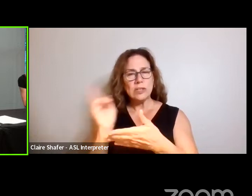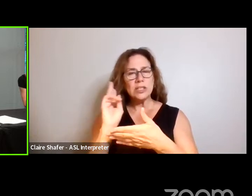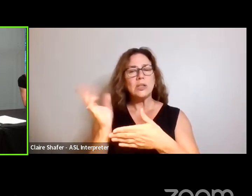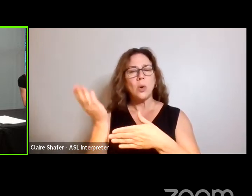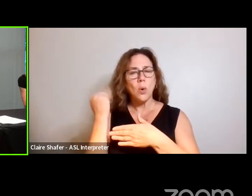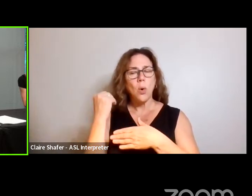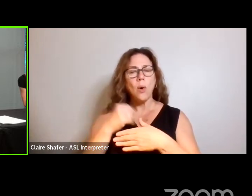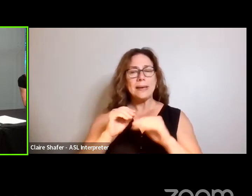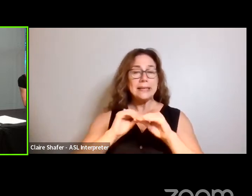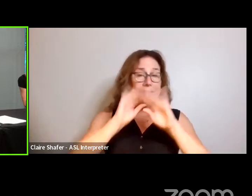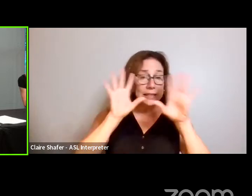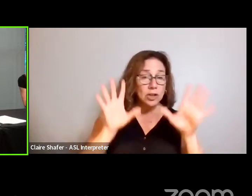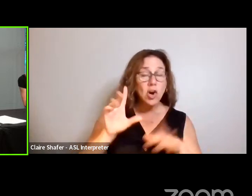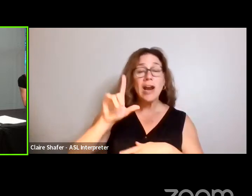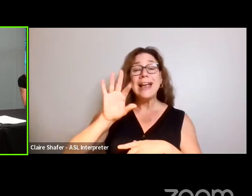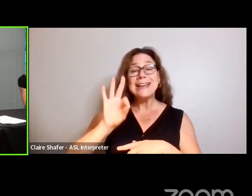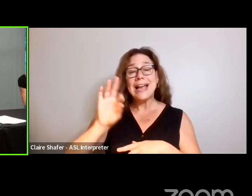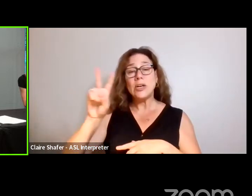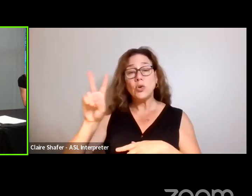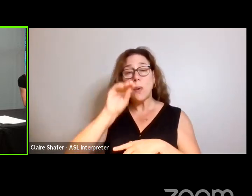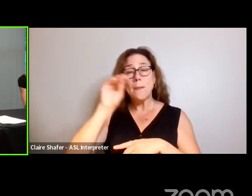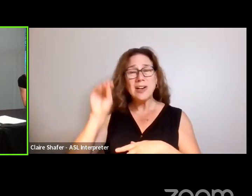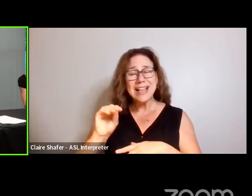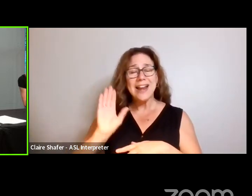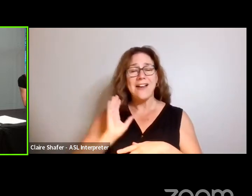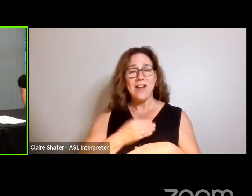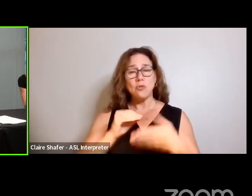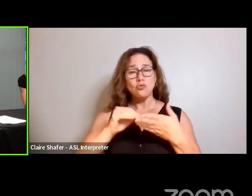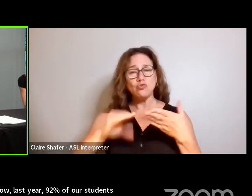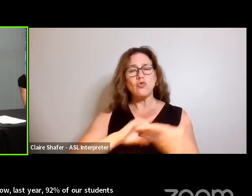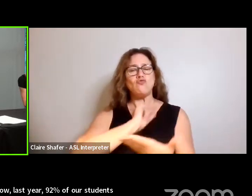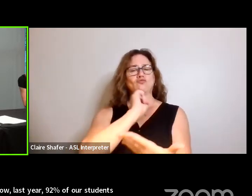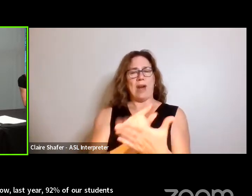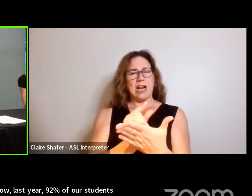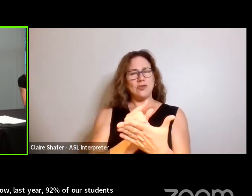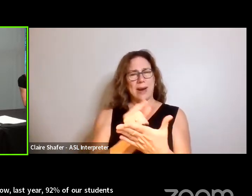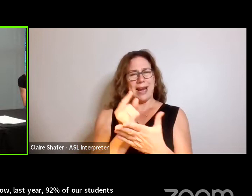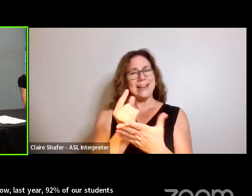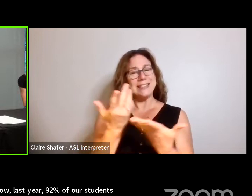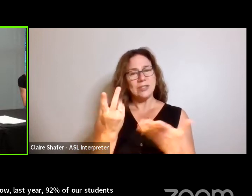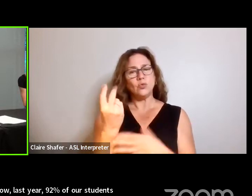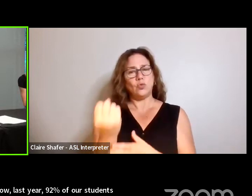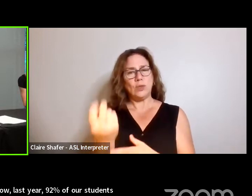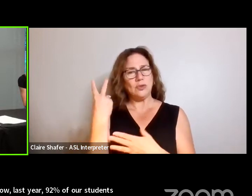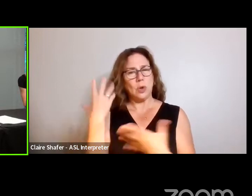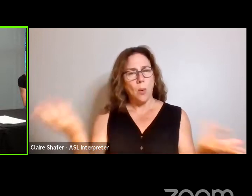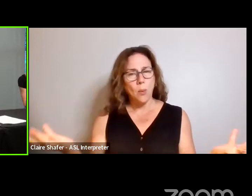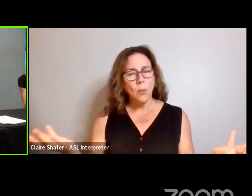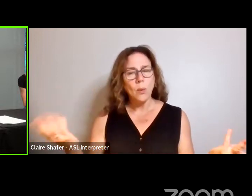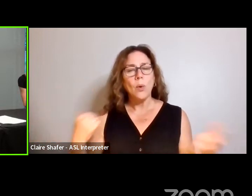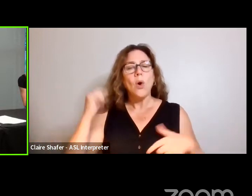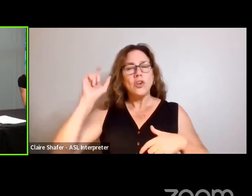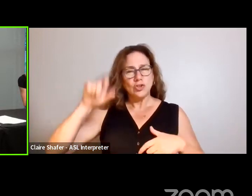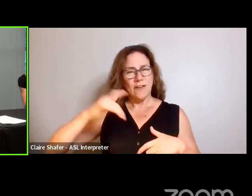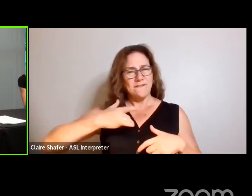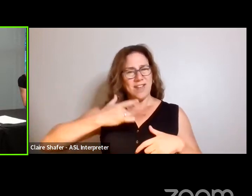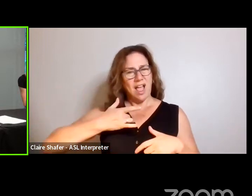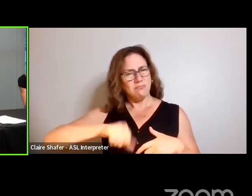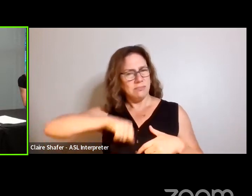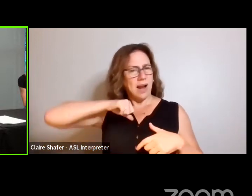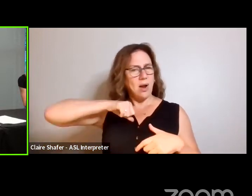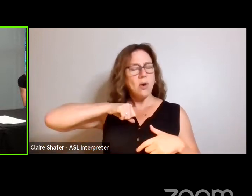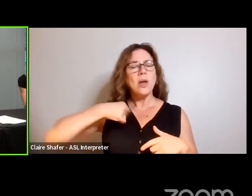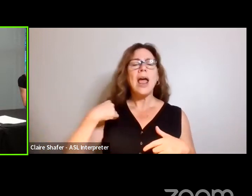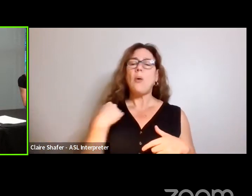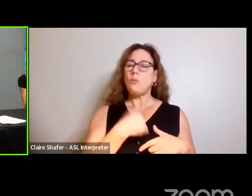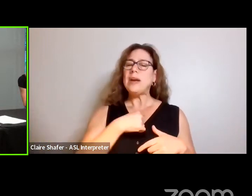year, 92% of our students graduated. Amazing work, really amazing. That's something with which we should be very proud. And we have more